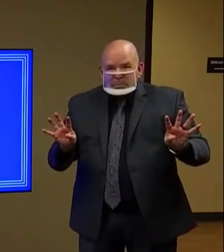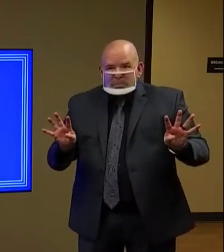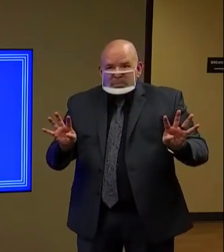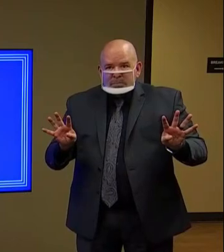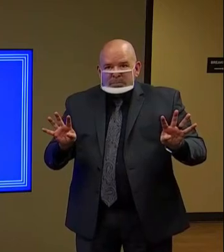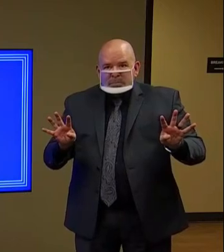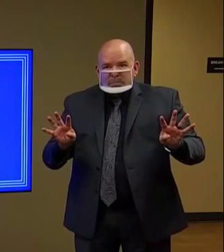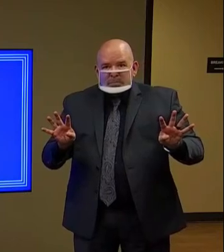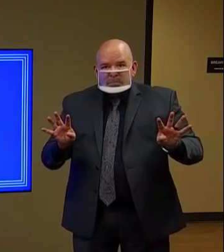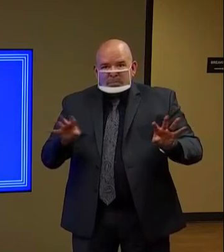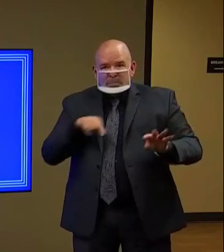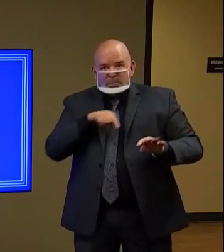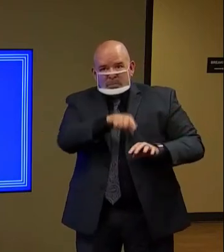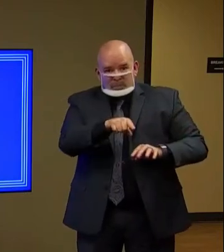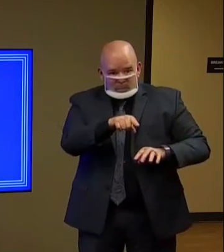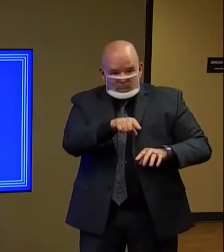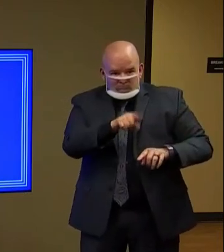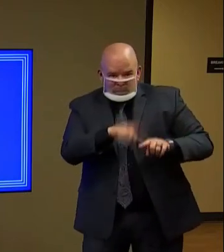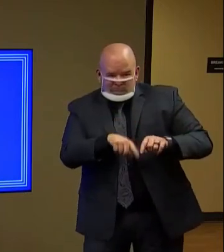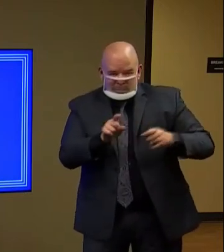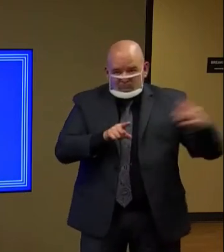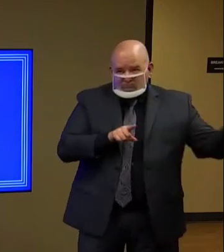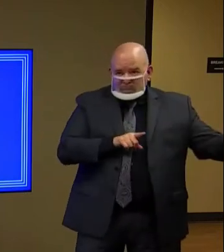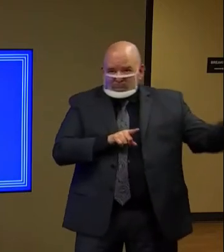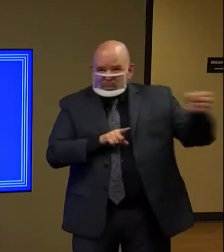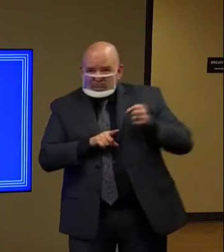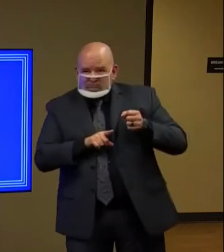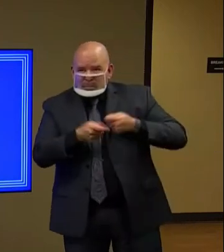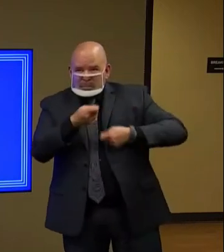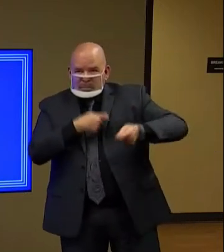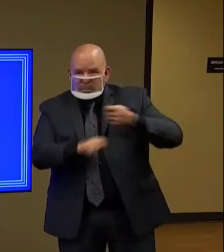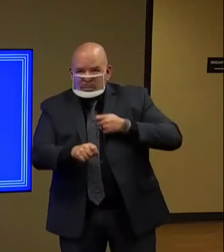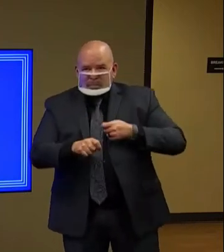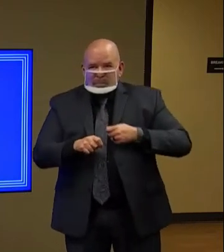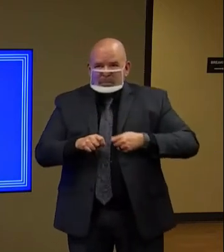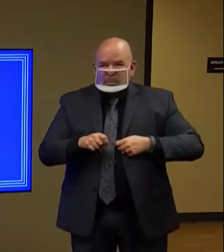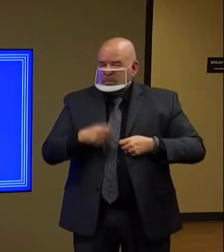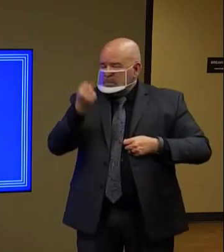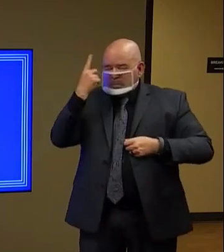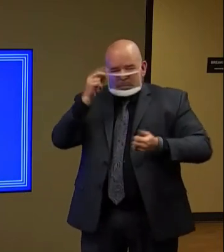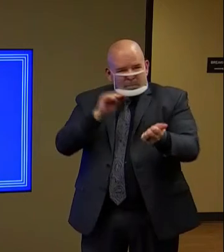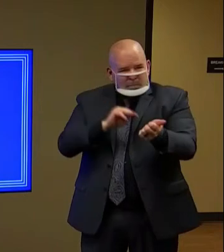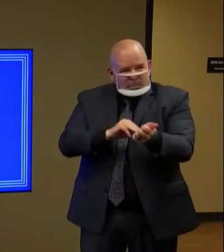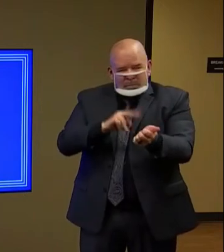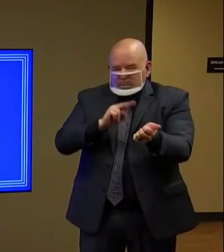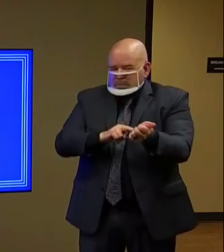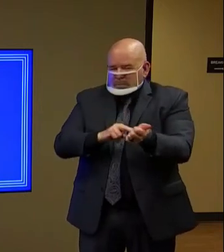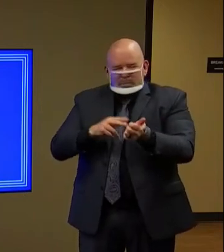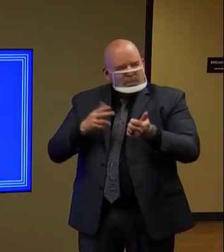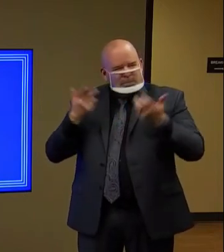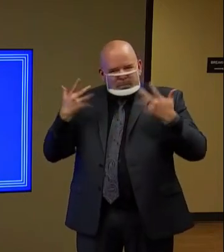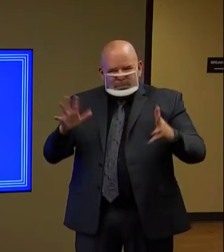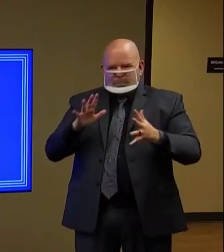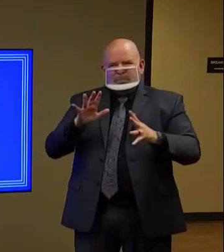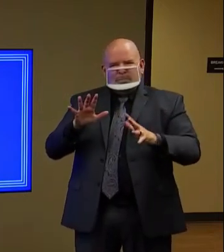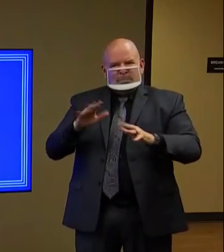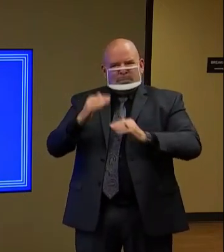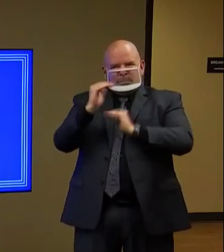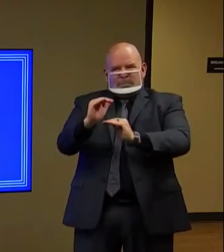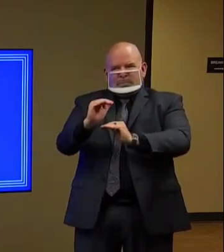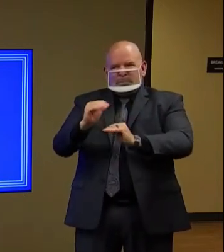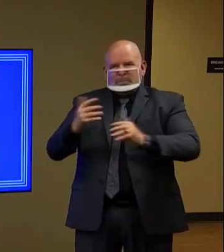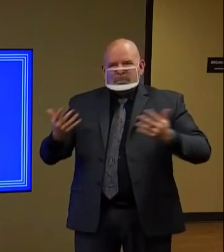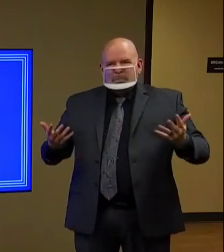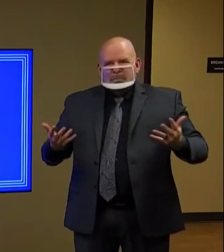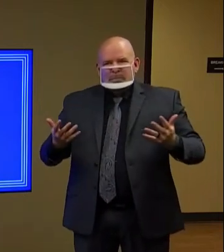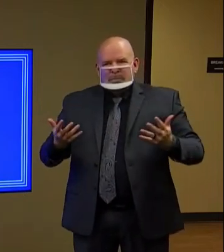happening, or you've got that nurse who is at their position of ICU nurse now having more patients than he or